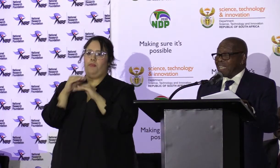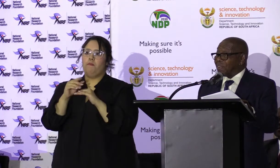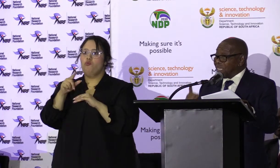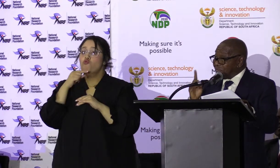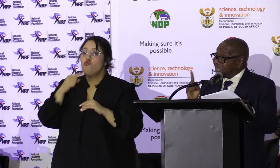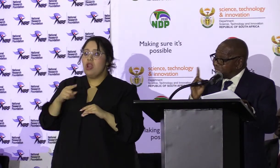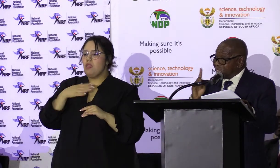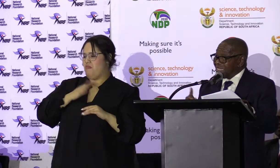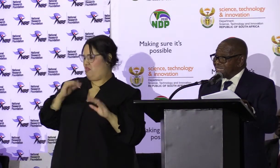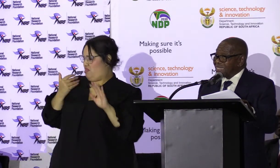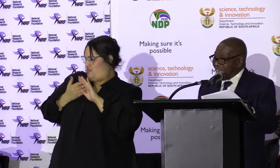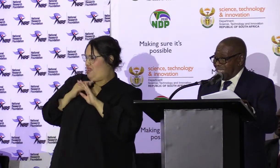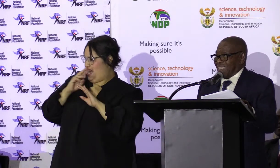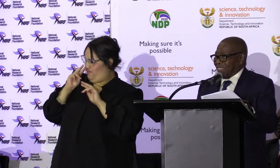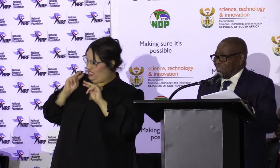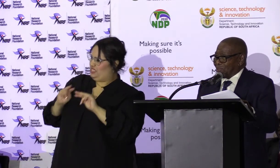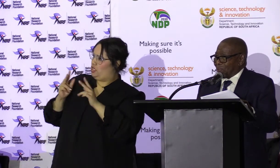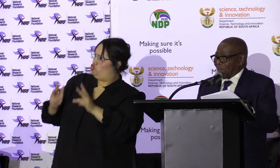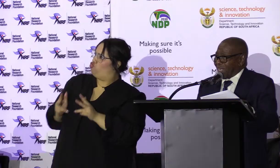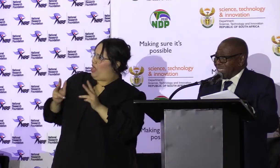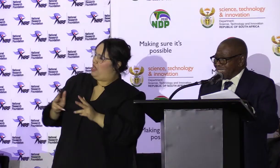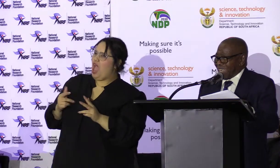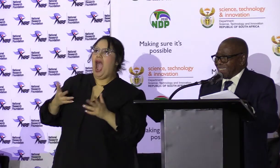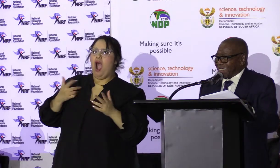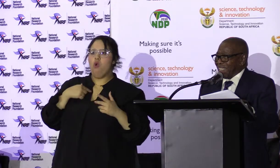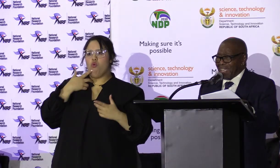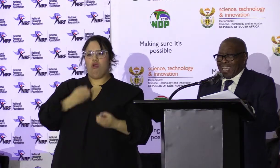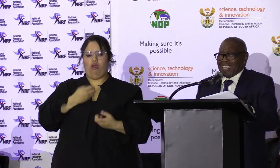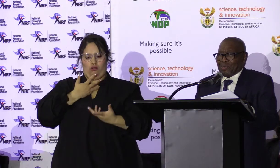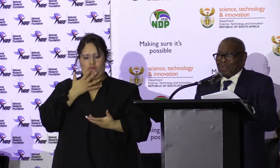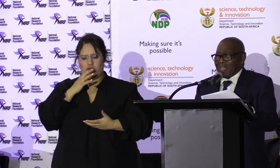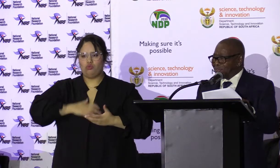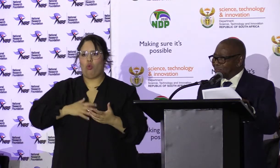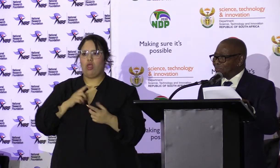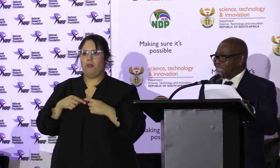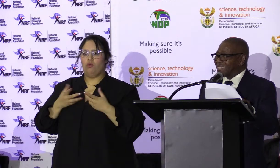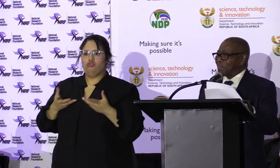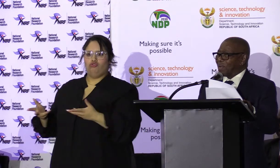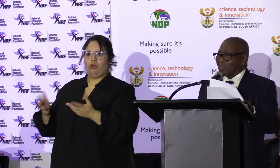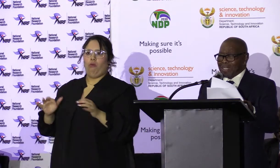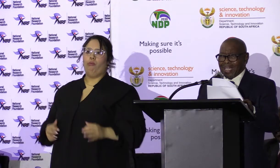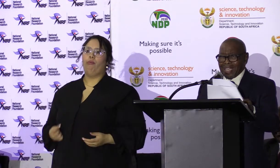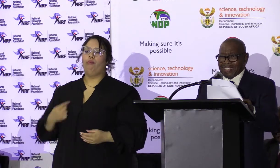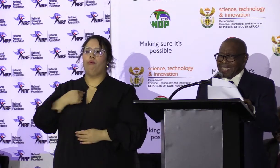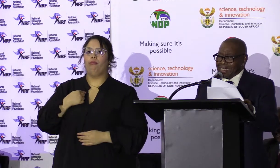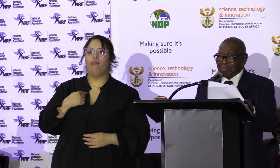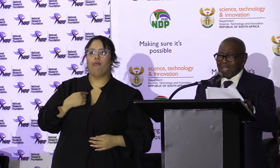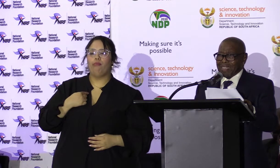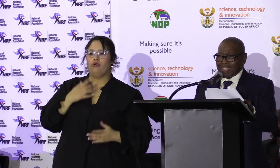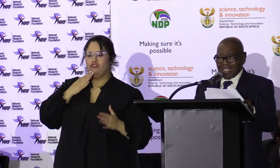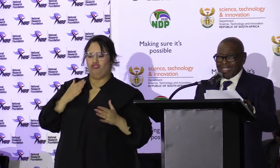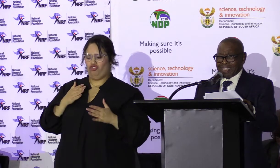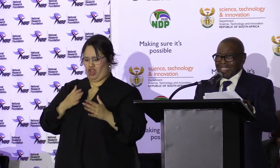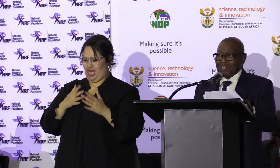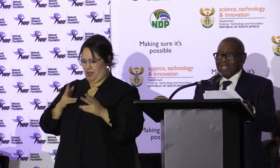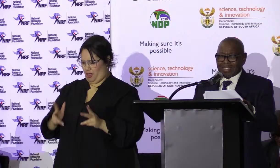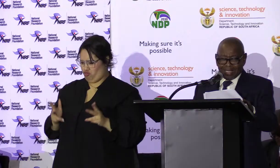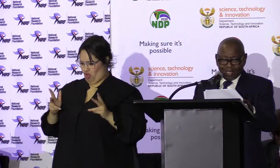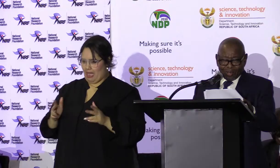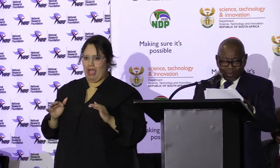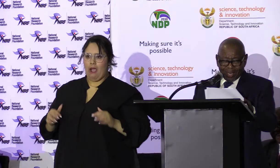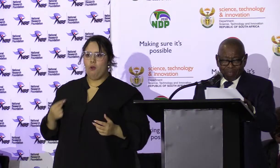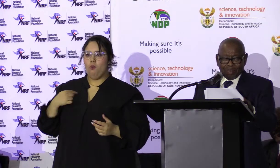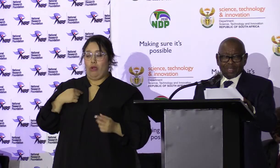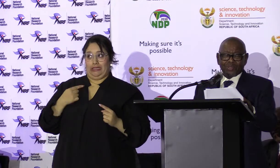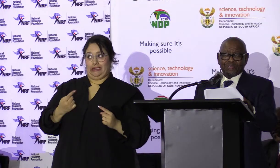we've really never even seen a train in the rural areas, and you have to write about a journey by train, that